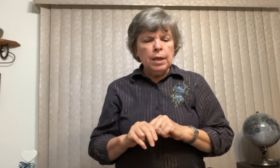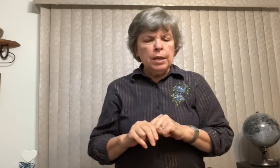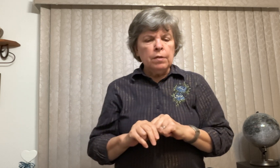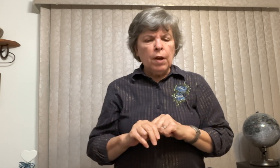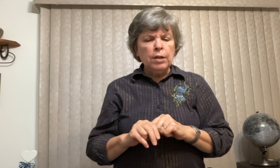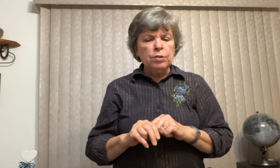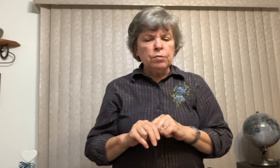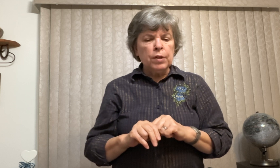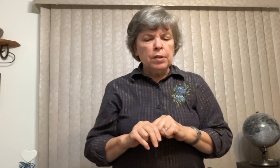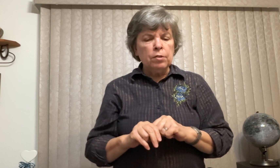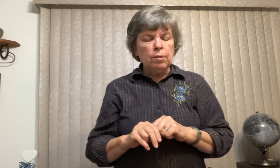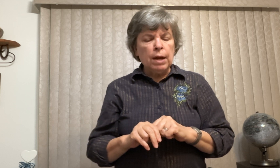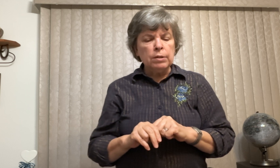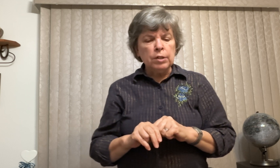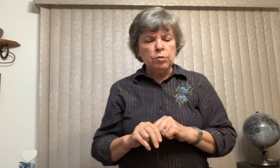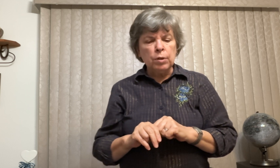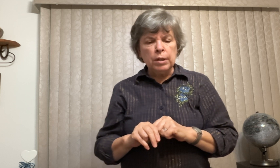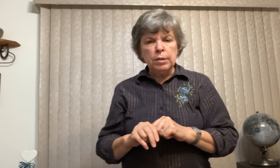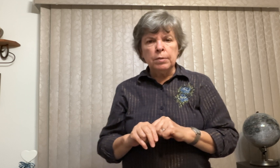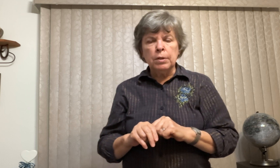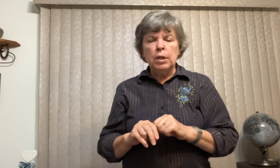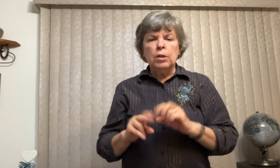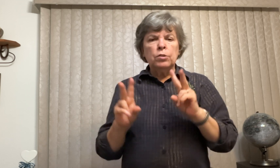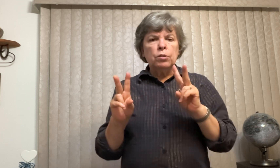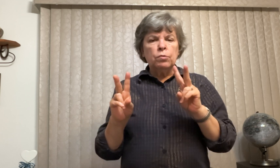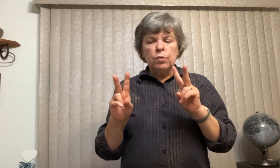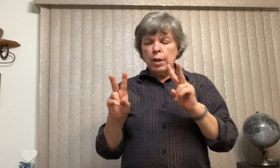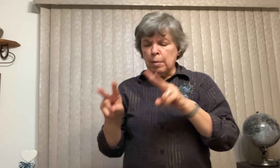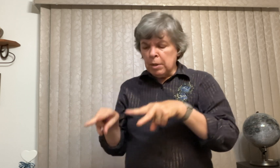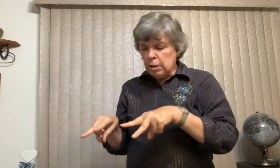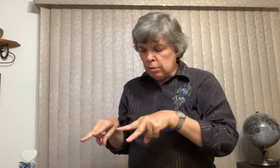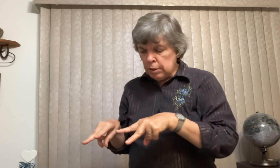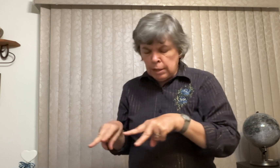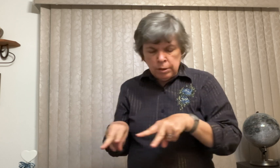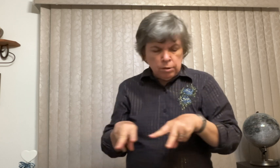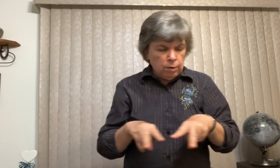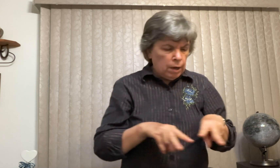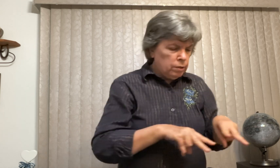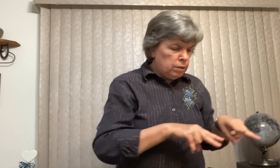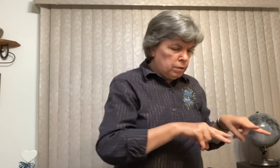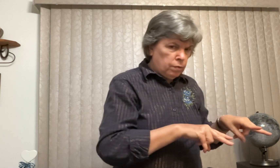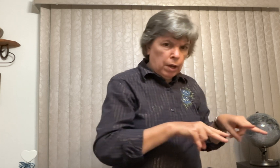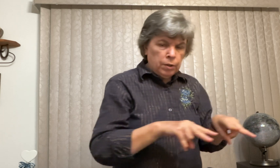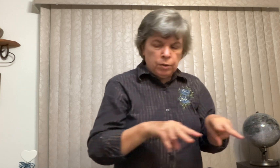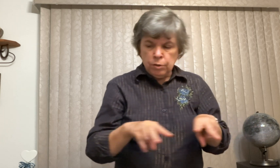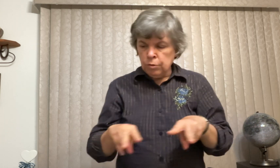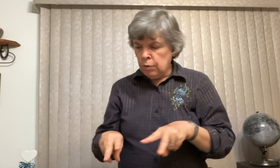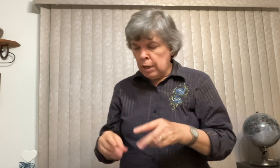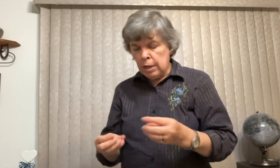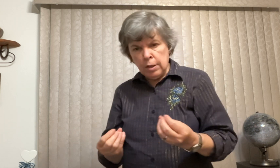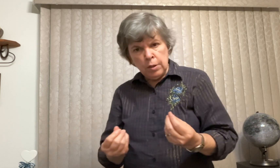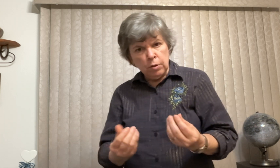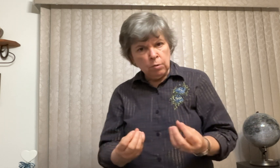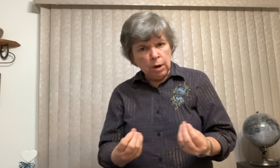If I survey the ground I tread, so for that I'm going to look down at the ground. If I survey the